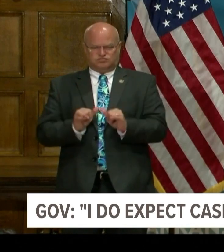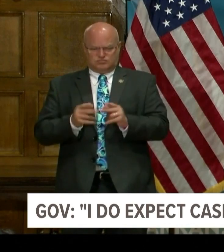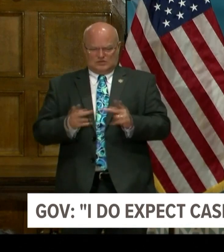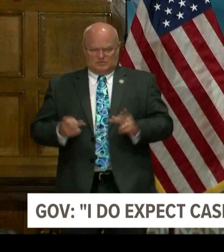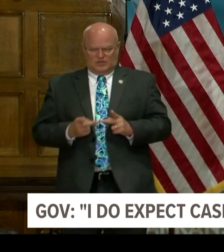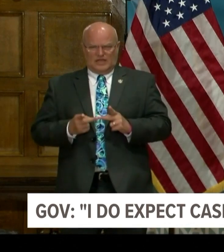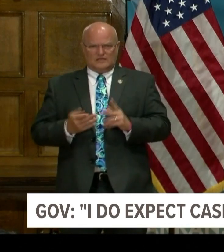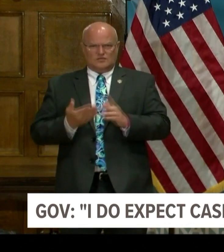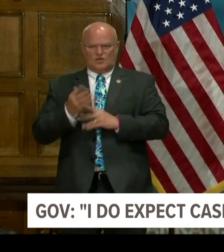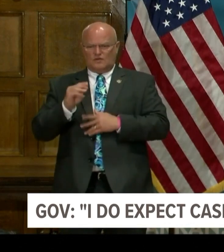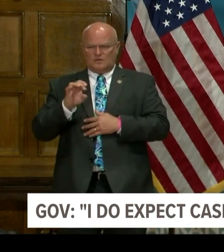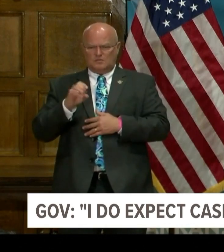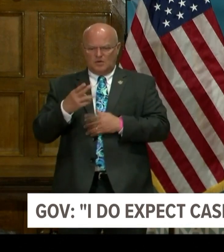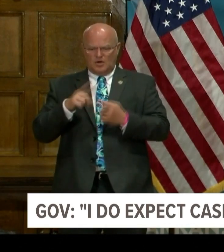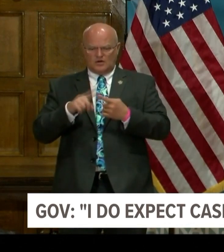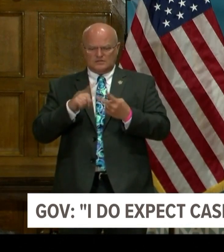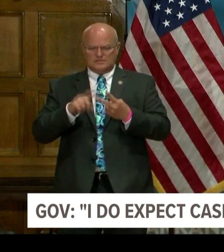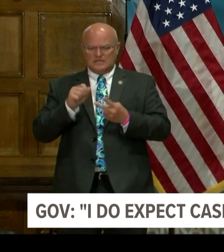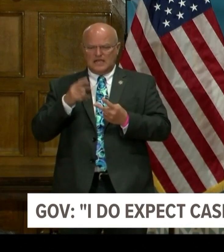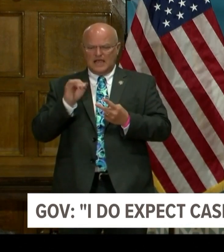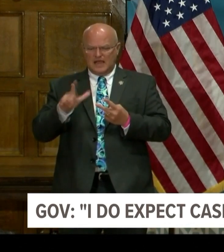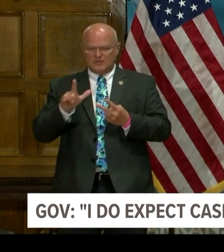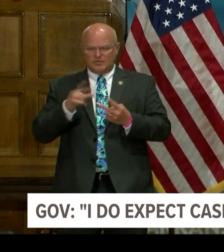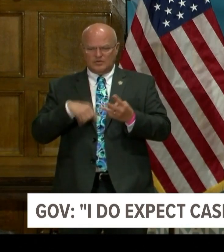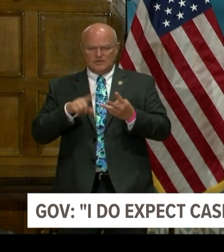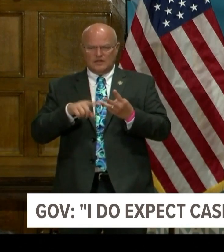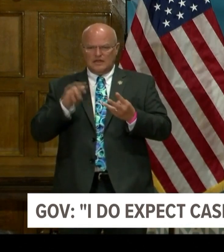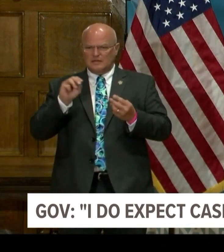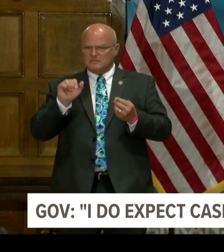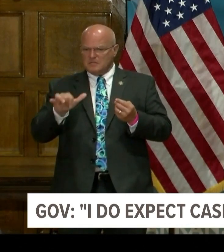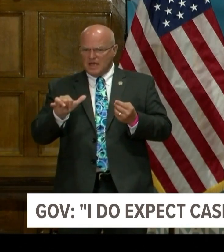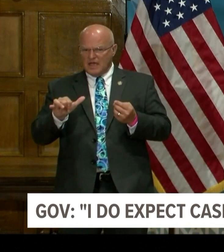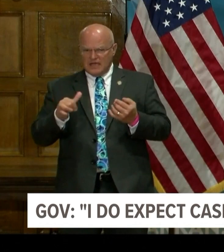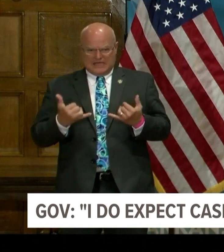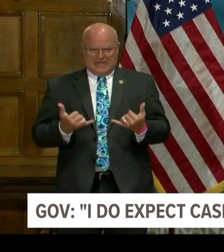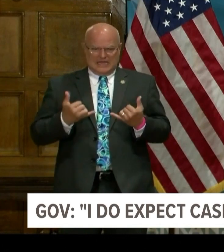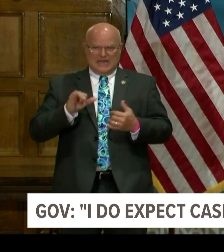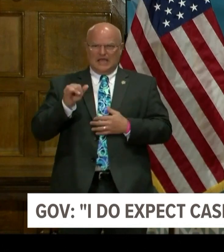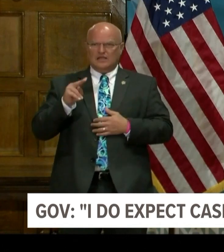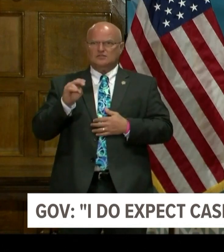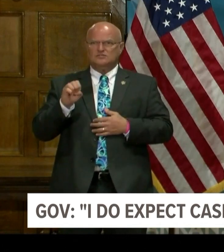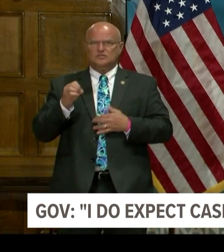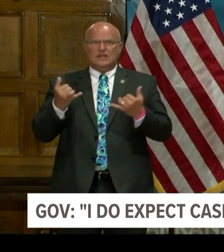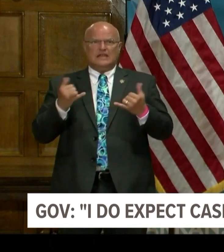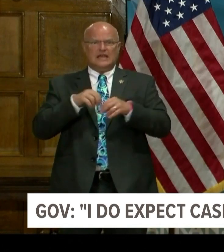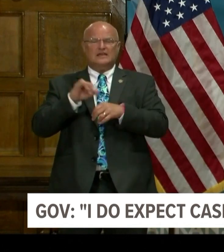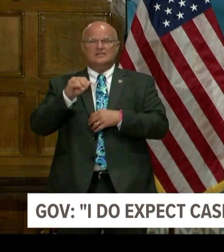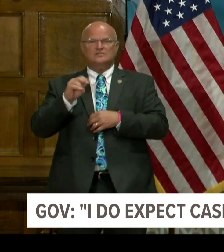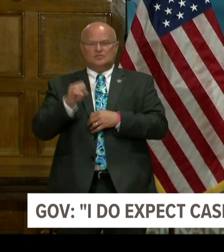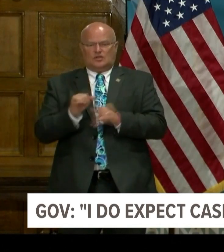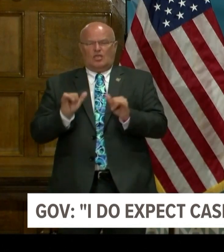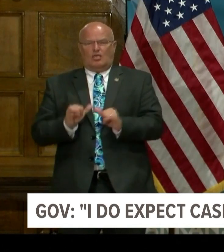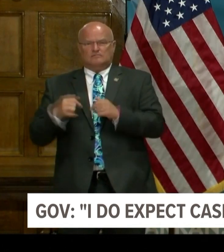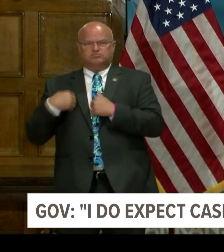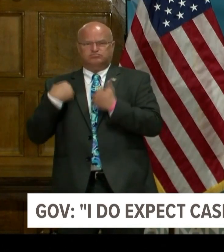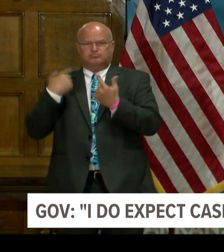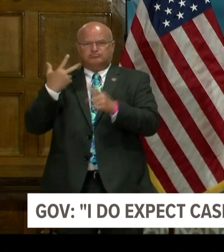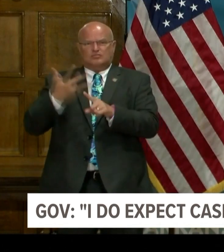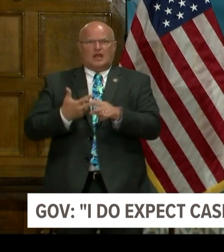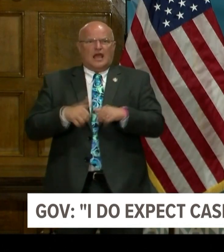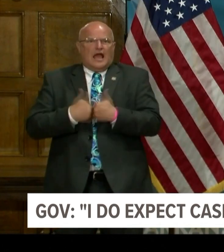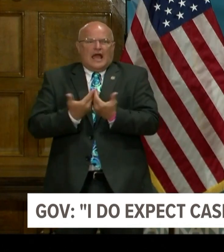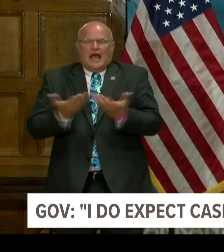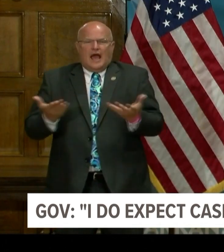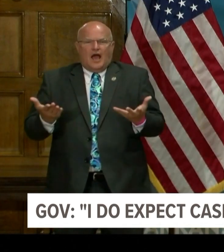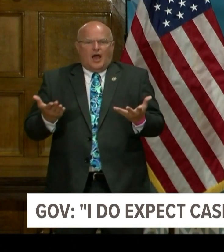in place through all of March, and then in April and May, and now in June, and now that you're in June, you've sheltered in place this far, how